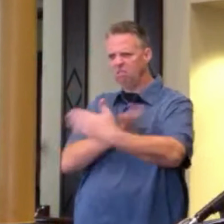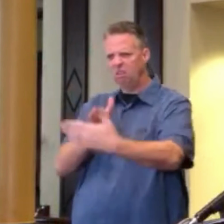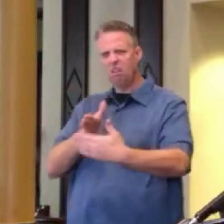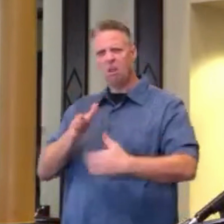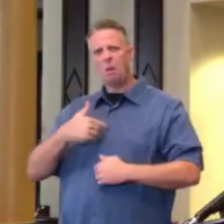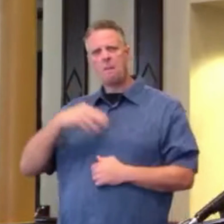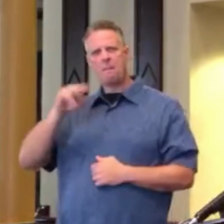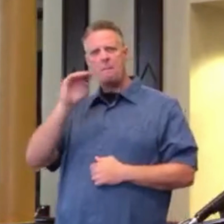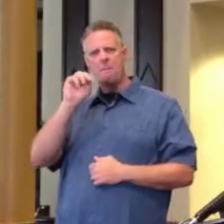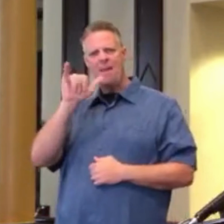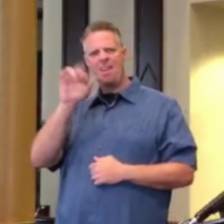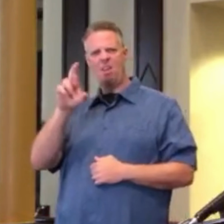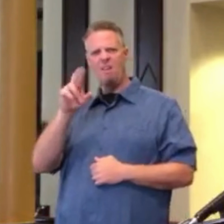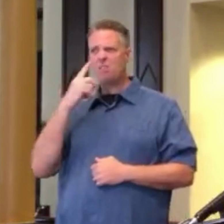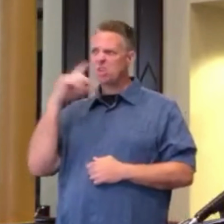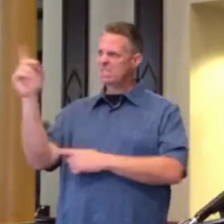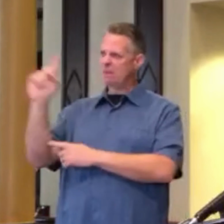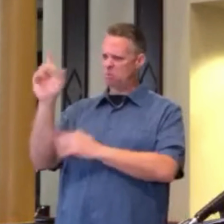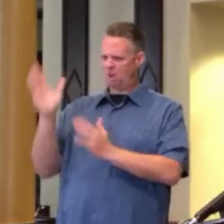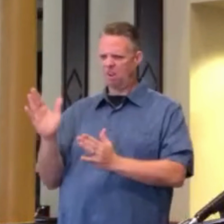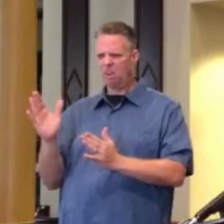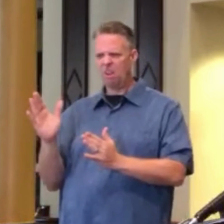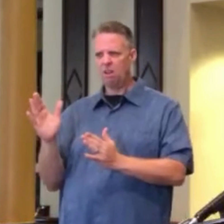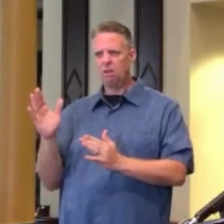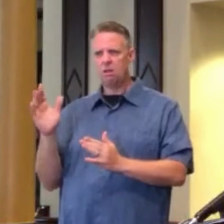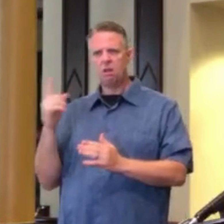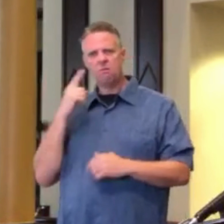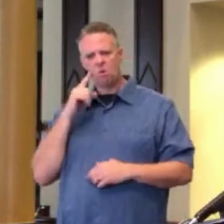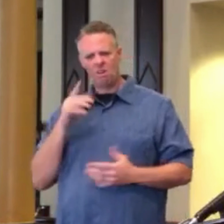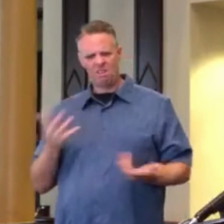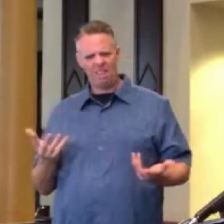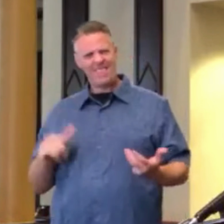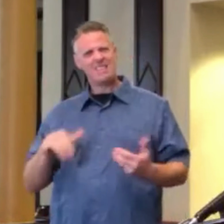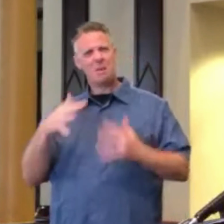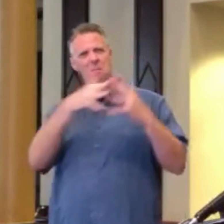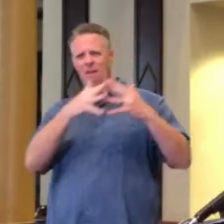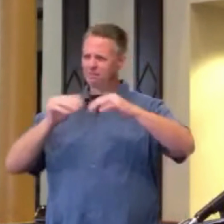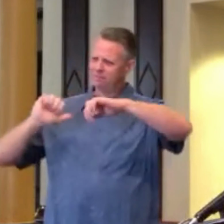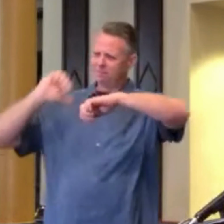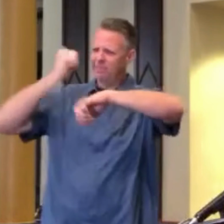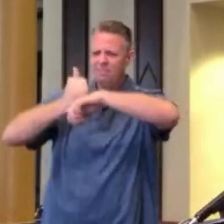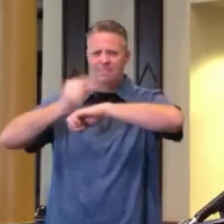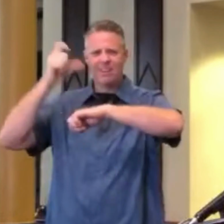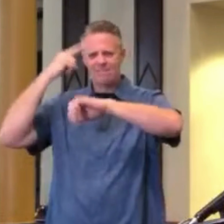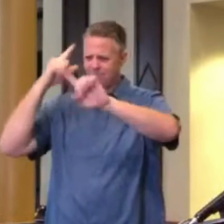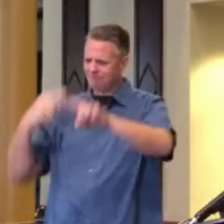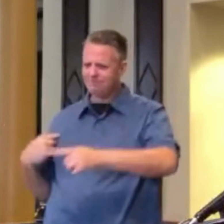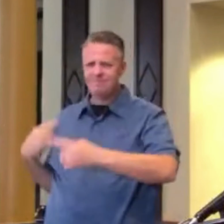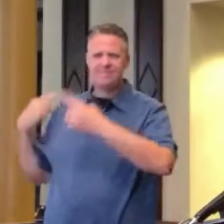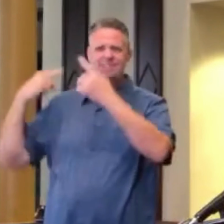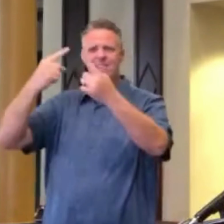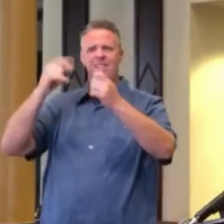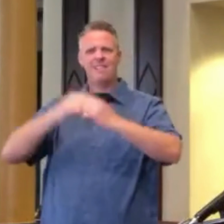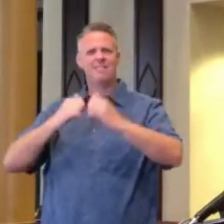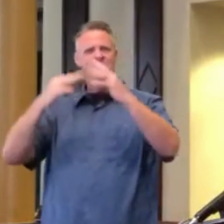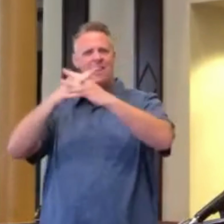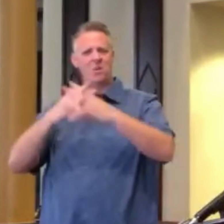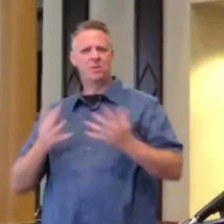mayors and the very institutions of democracy that have served this nation well since its